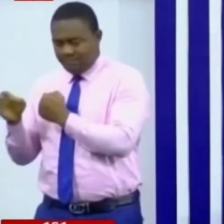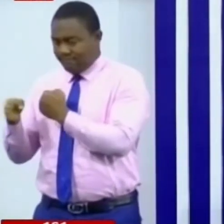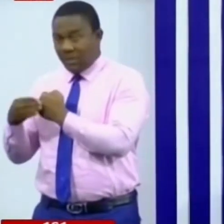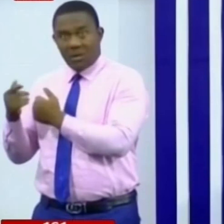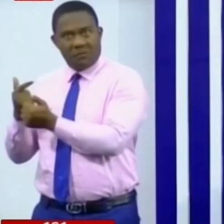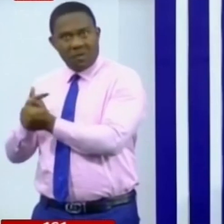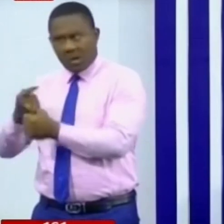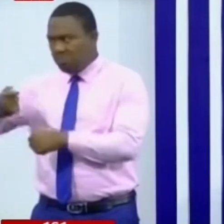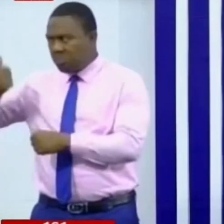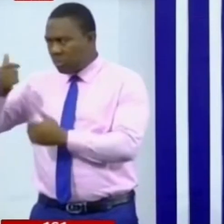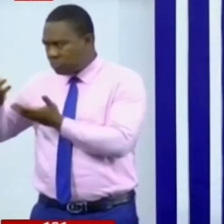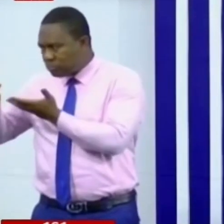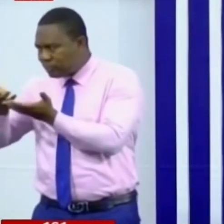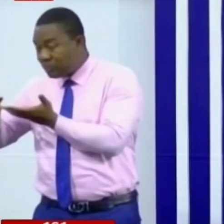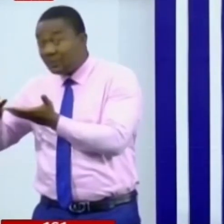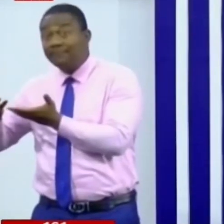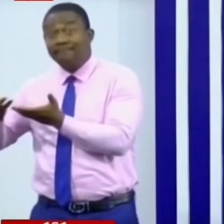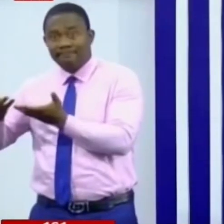and they have released